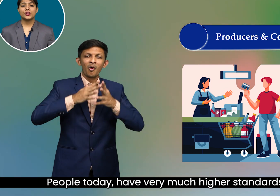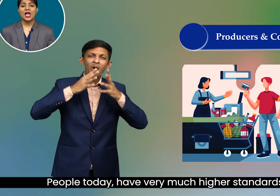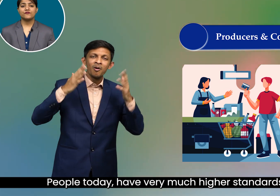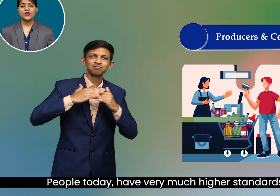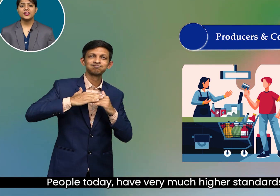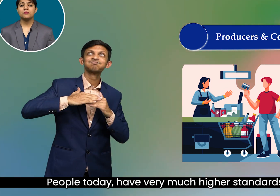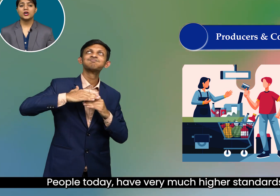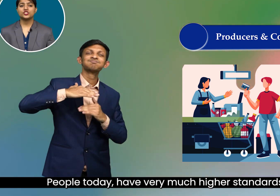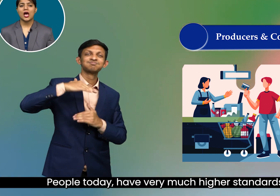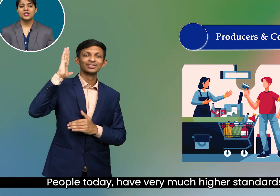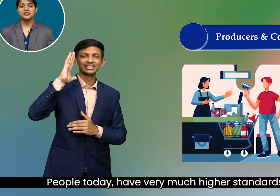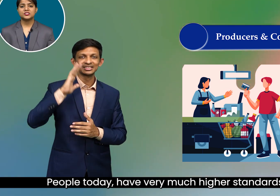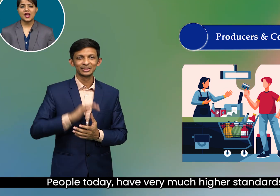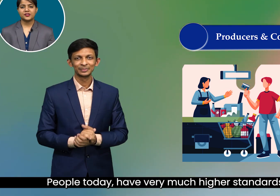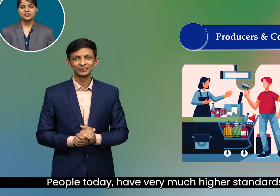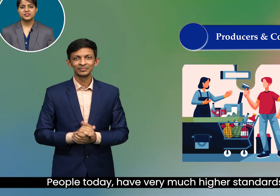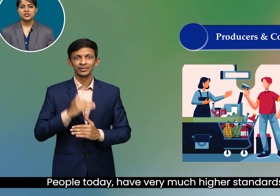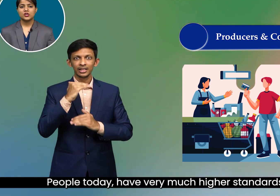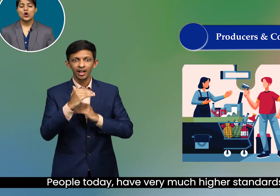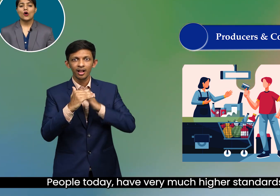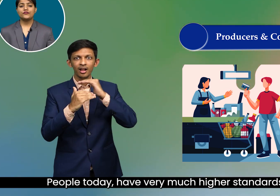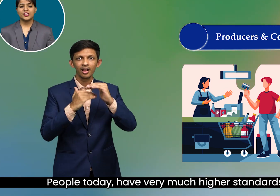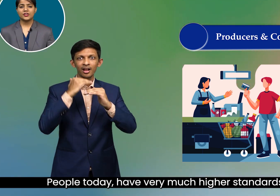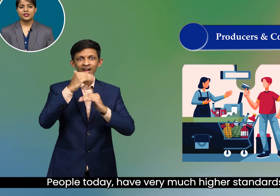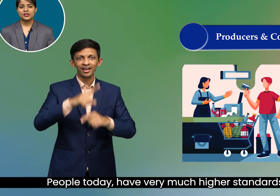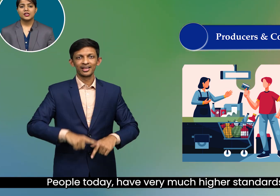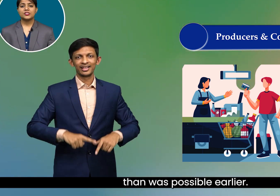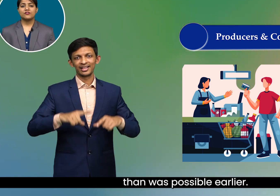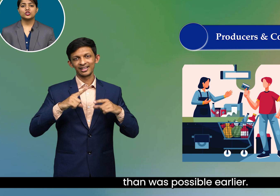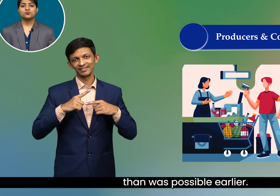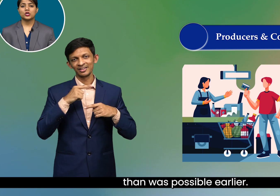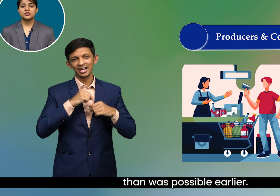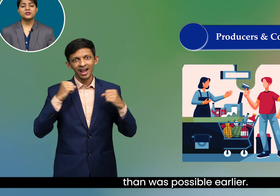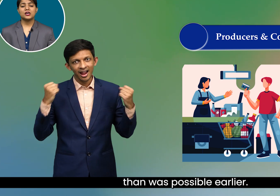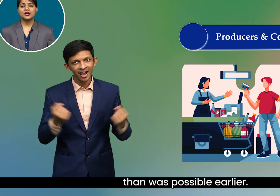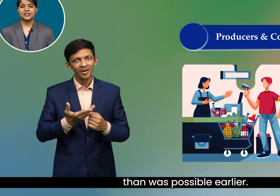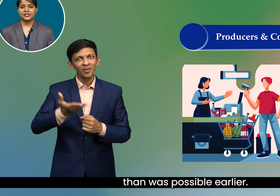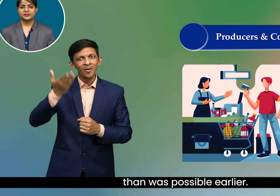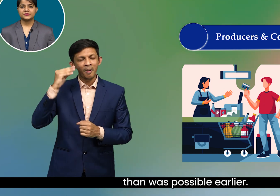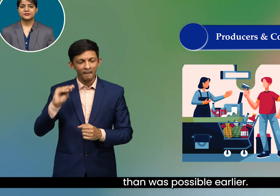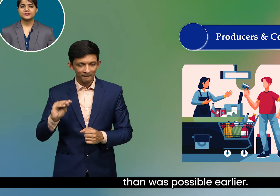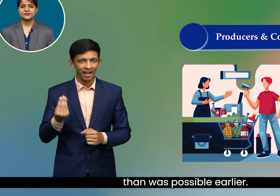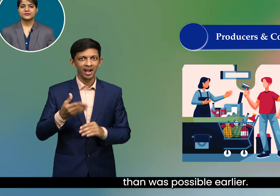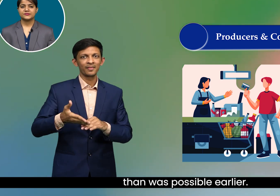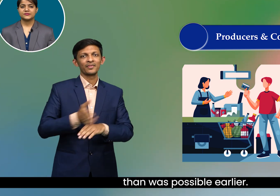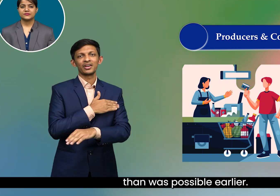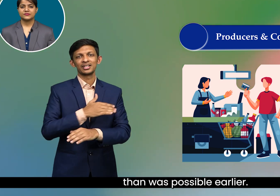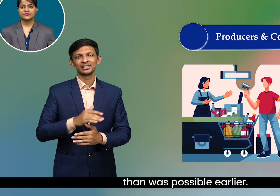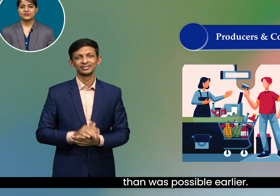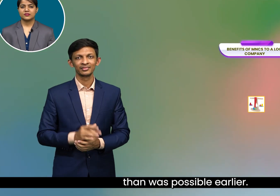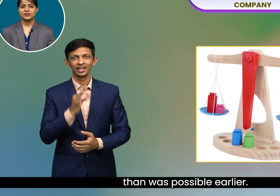People today have very much higher standards of living than was possible earlier.